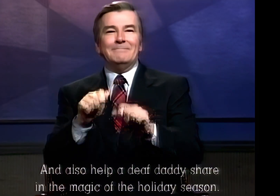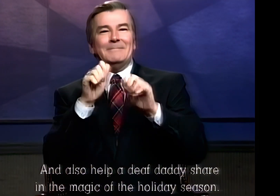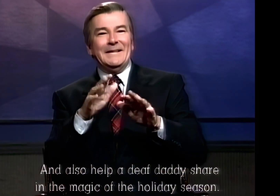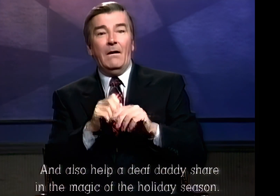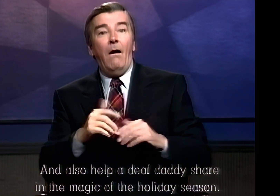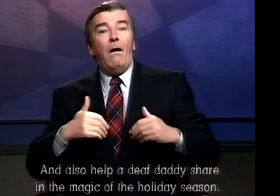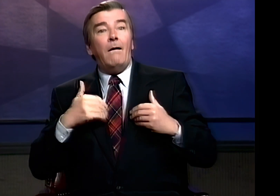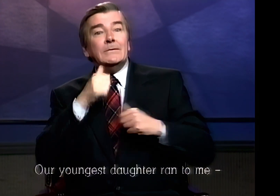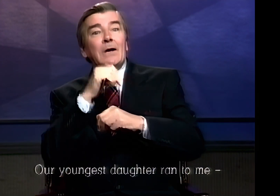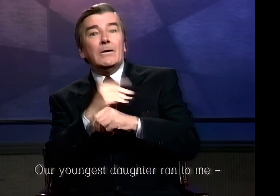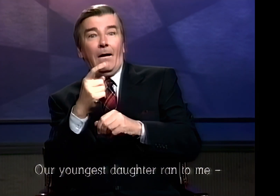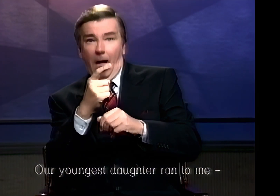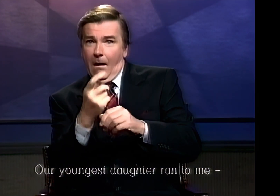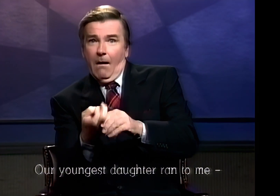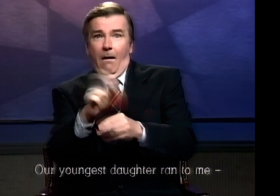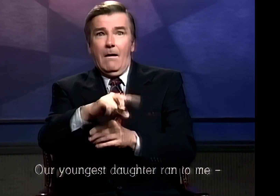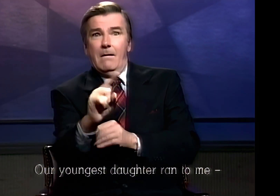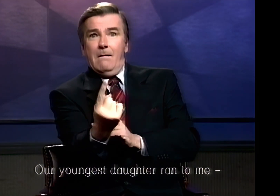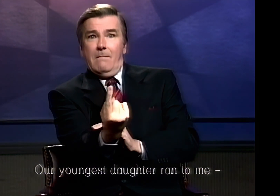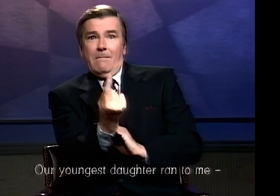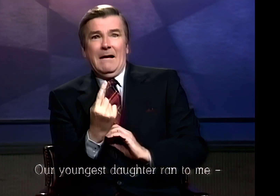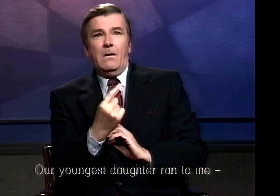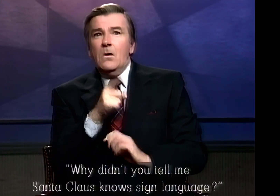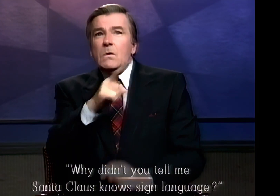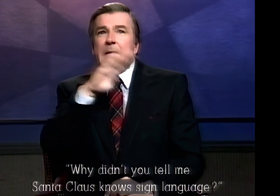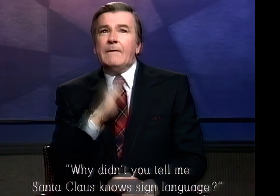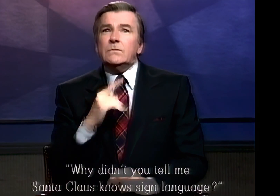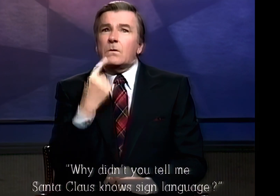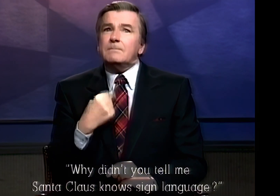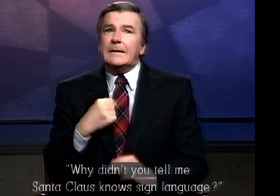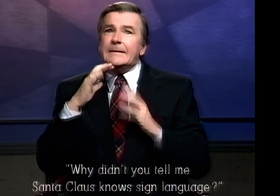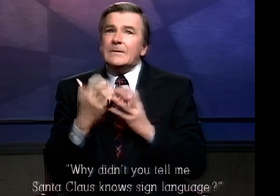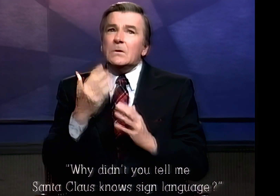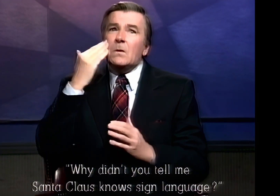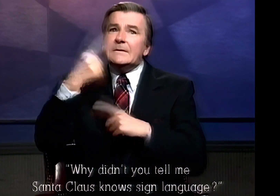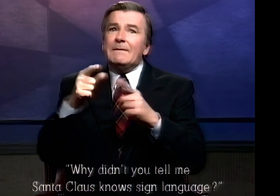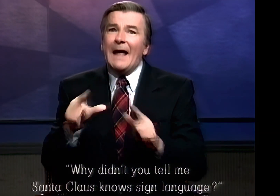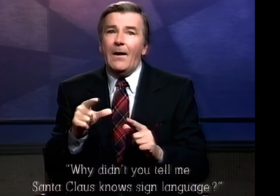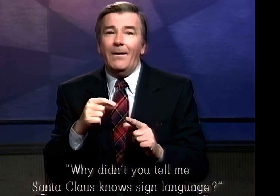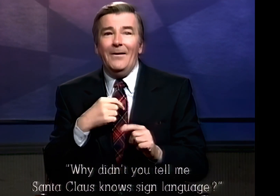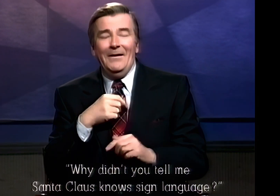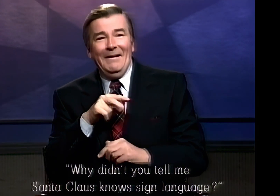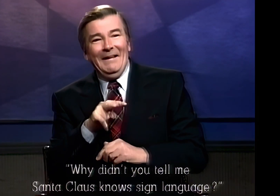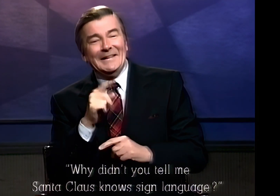season. Our youngest hopped off Santa's lap and ran to me. "Why didn't you tell me Santa Claus knows sign